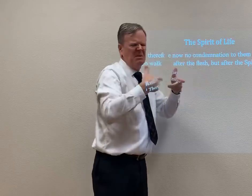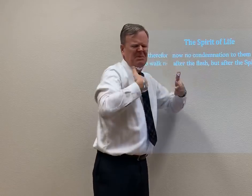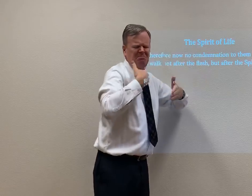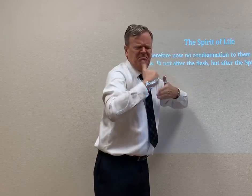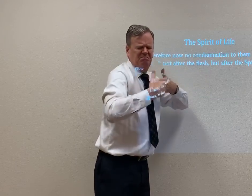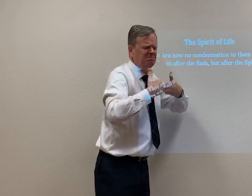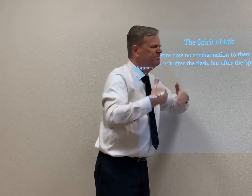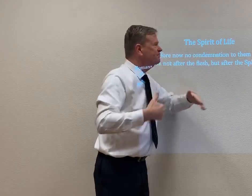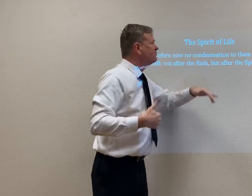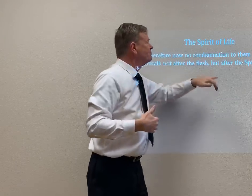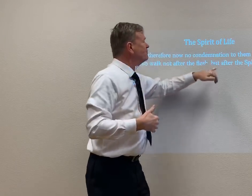to.